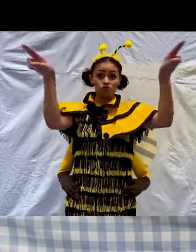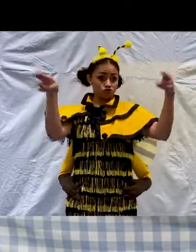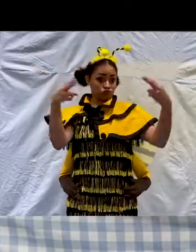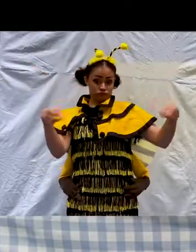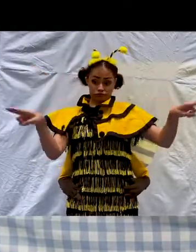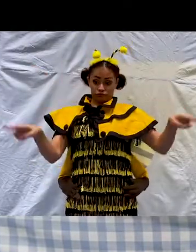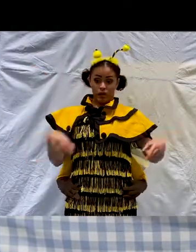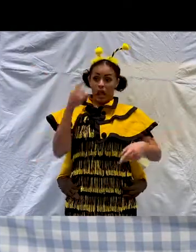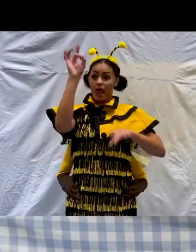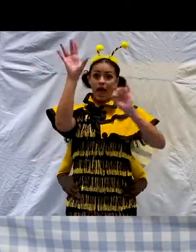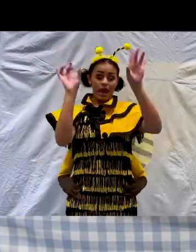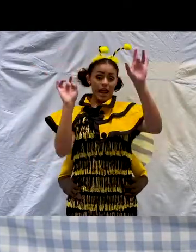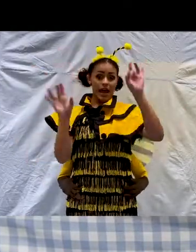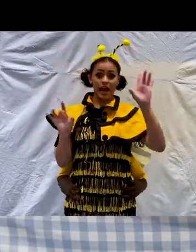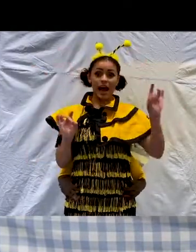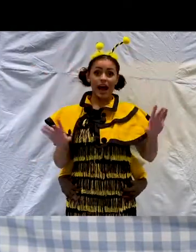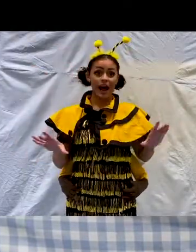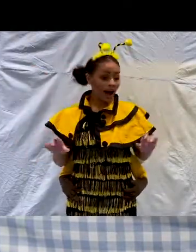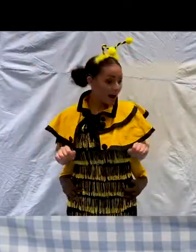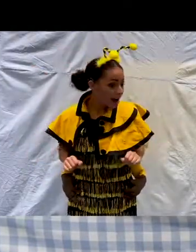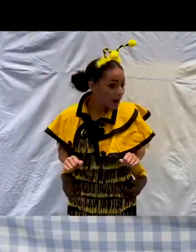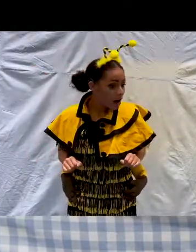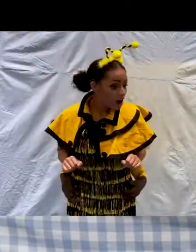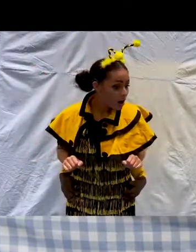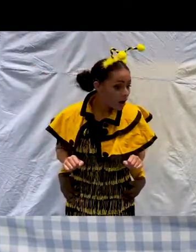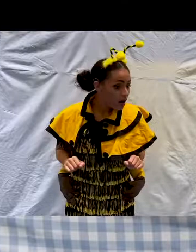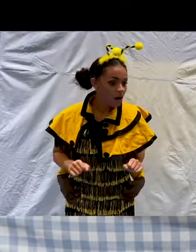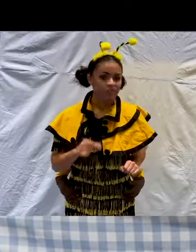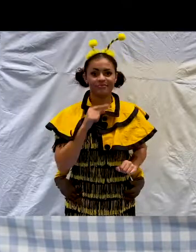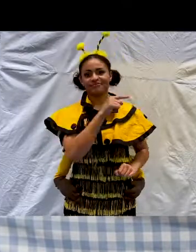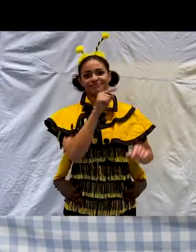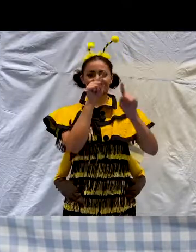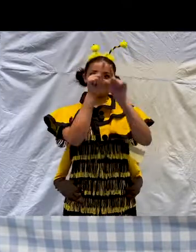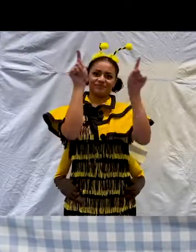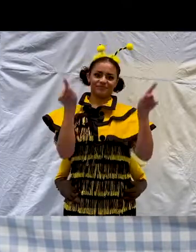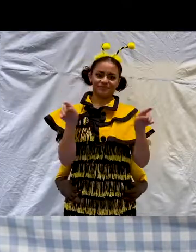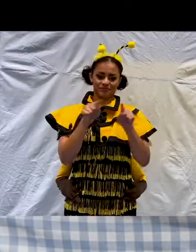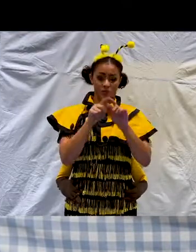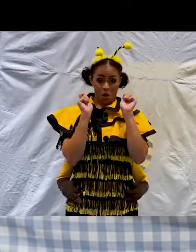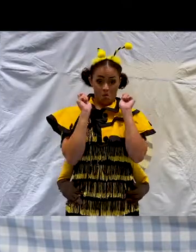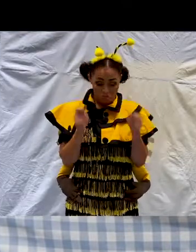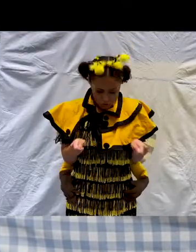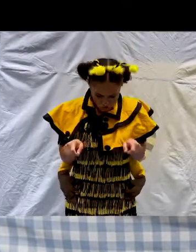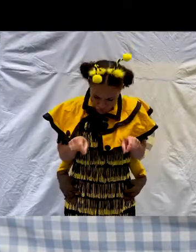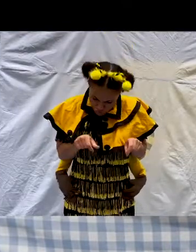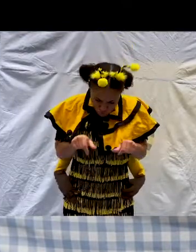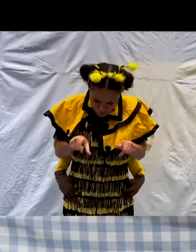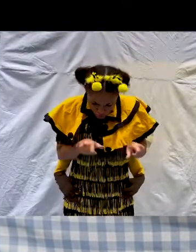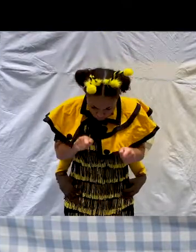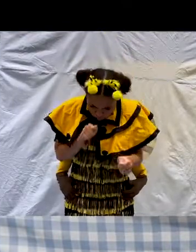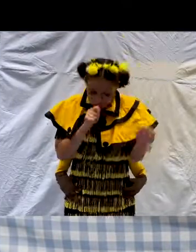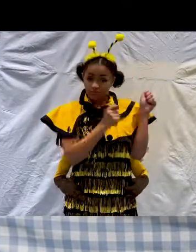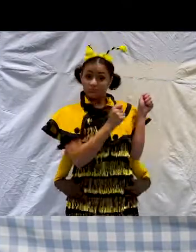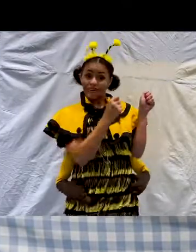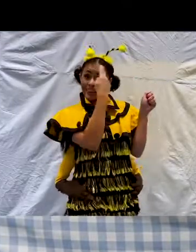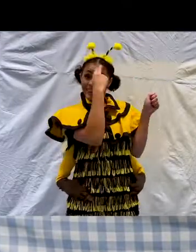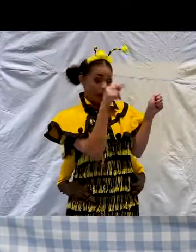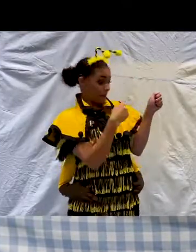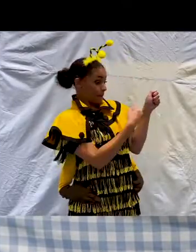these Christmas tree lights, and an Etch-a-Sketch with my name on it. I am stood in